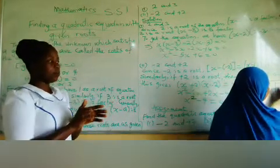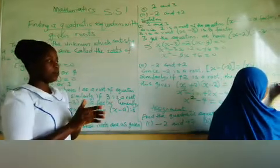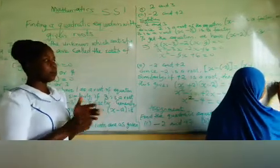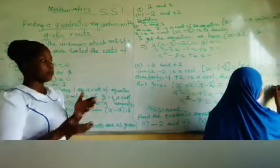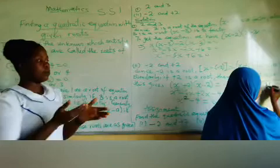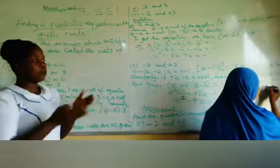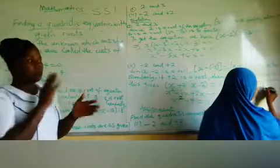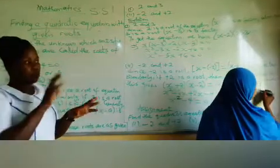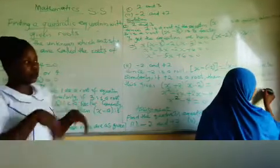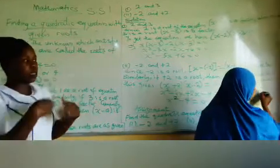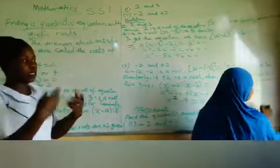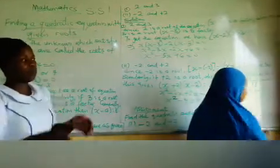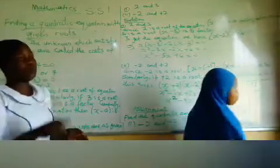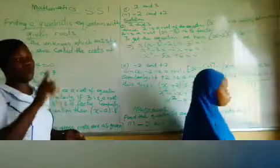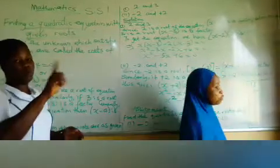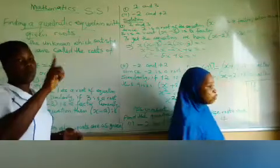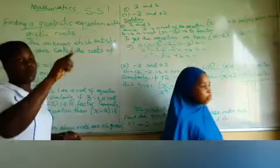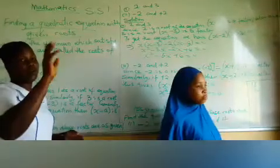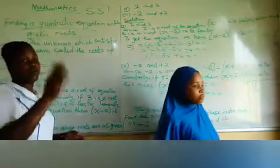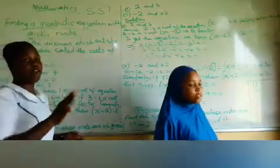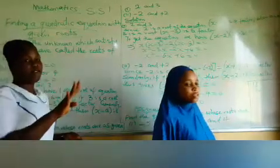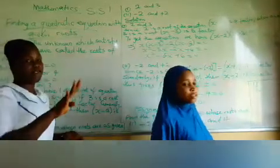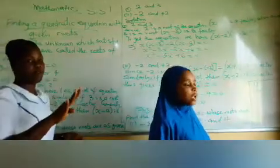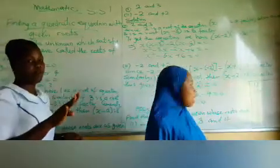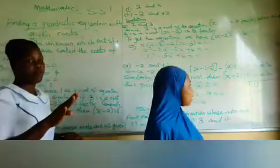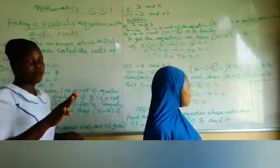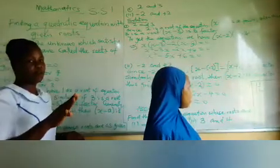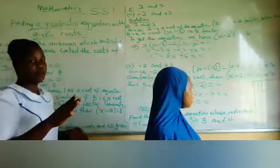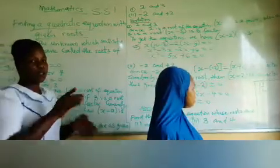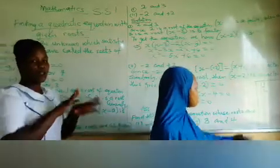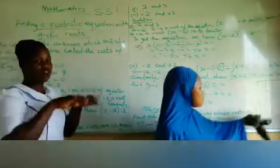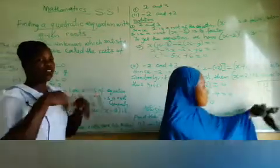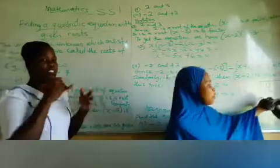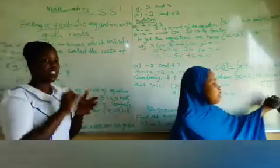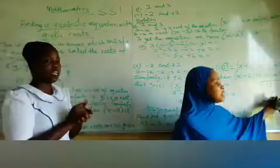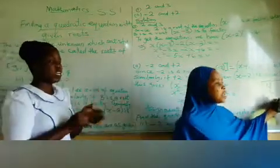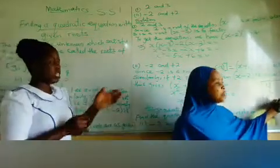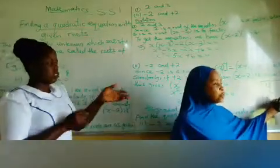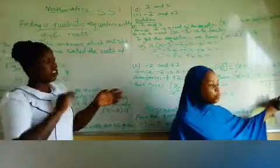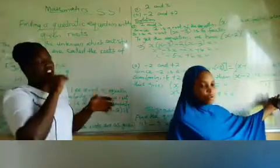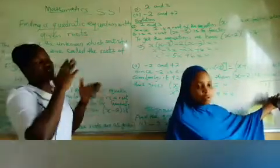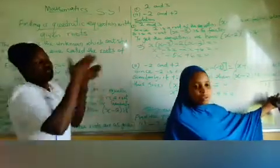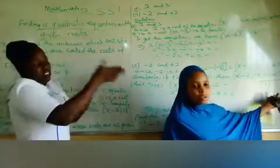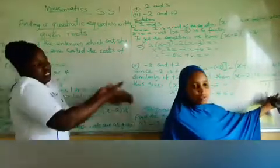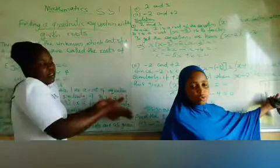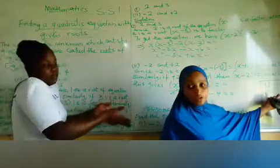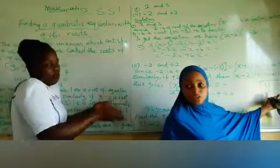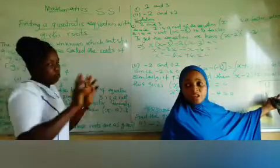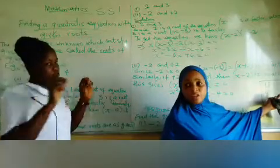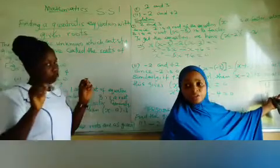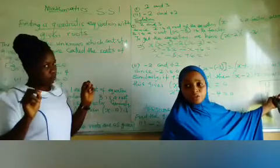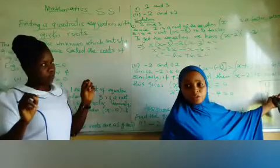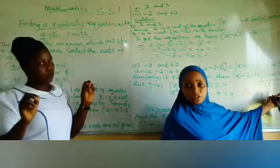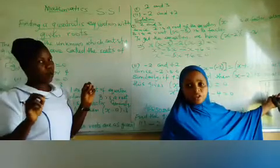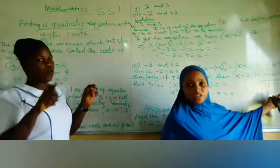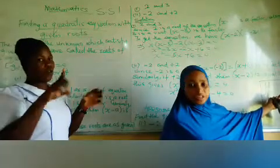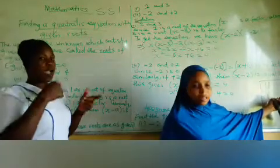whole number 1/4. Don't say, on this type of example, it was not given during the